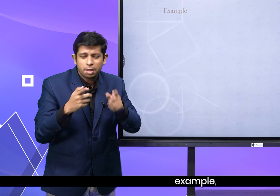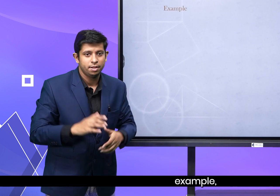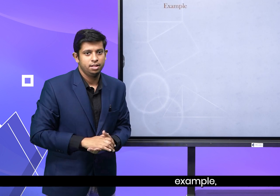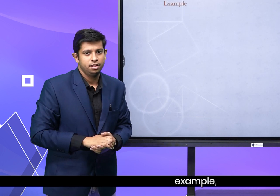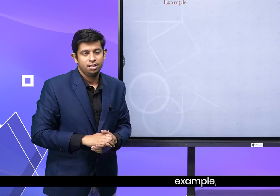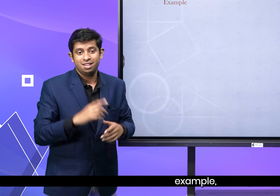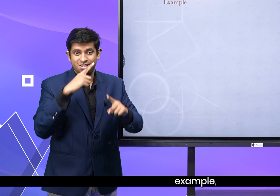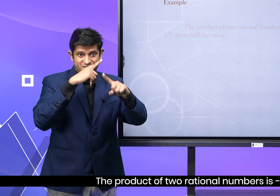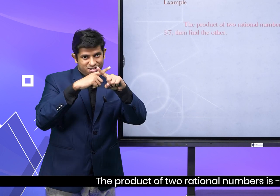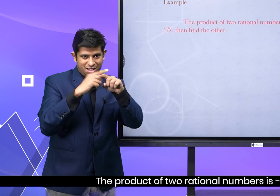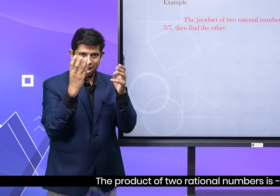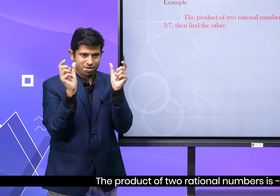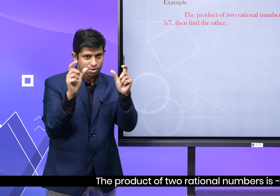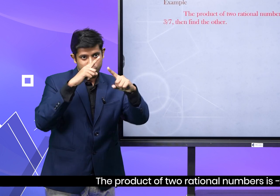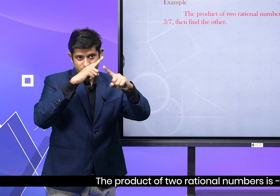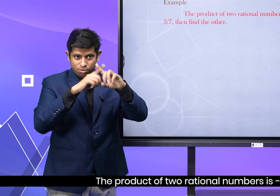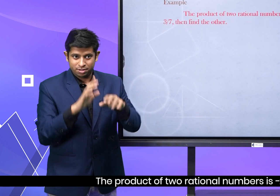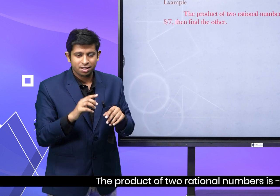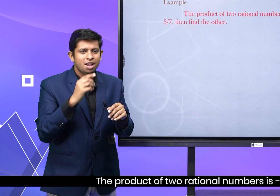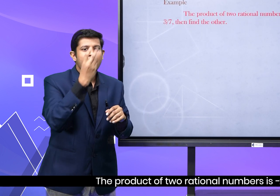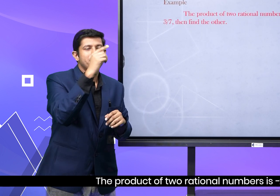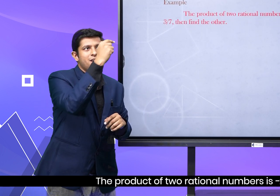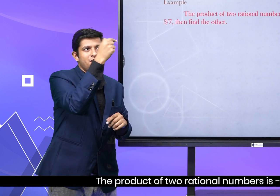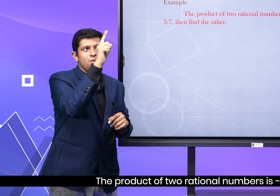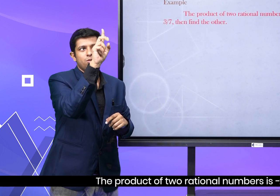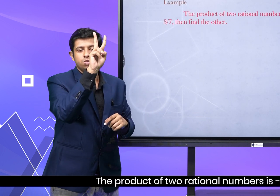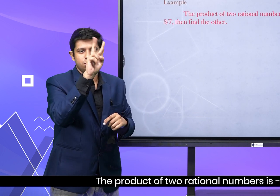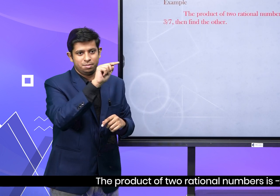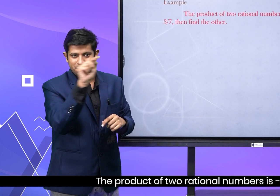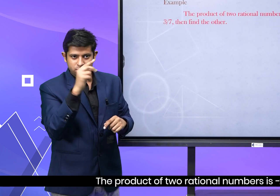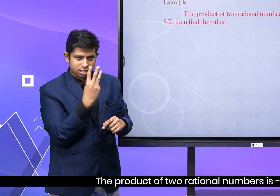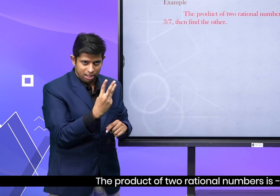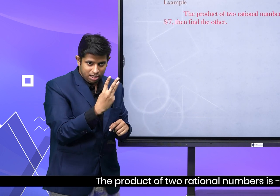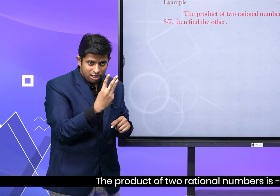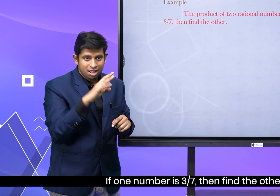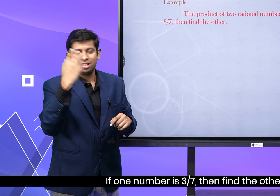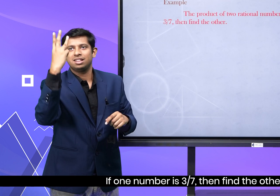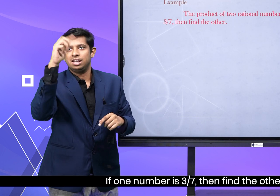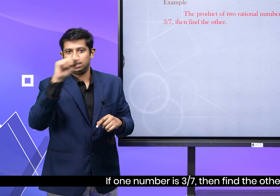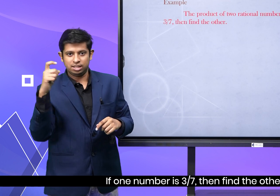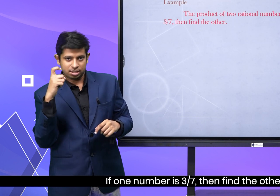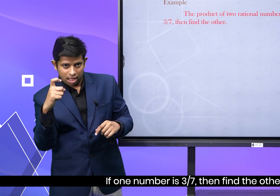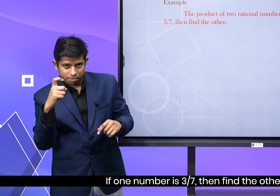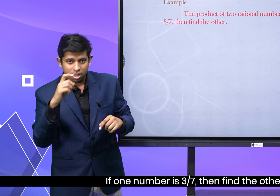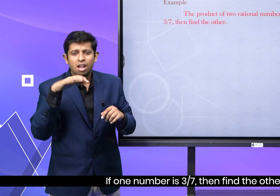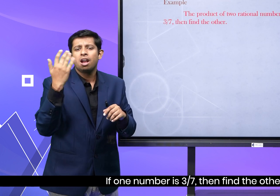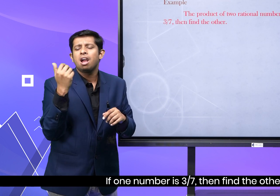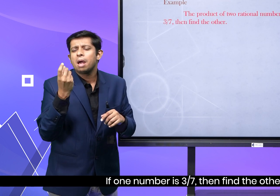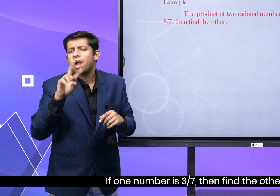Example: the product of two rational numbers is minus 2 by 3. If one number is 3 by 7, then find the